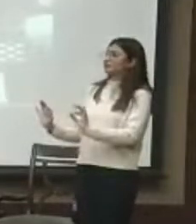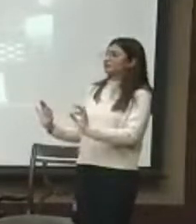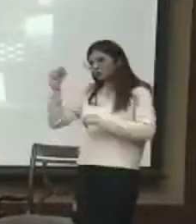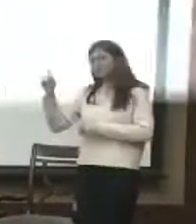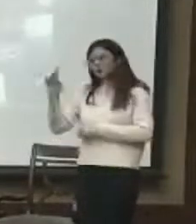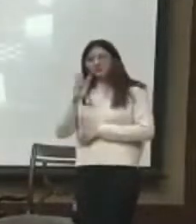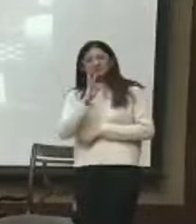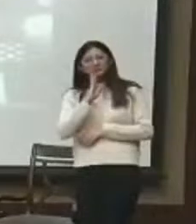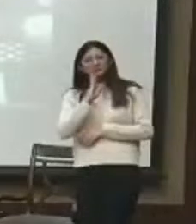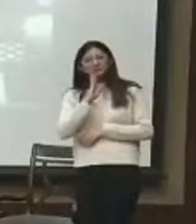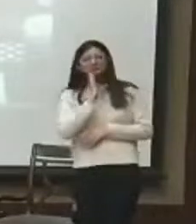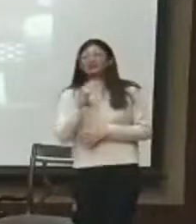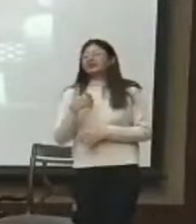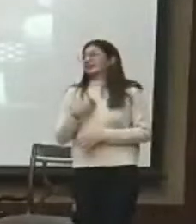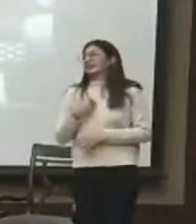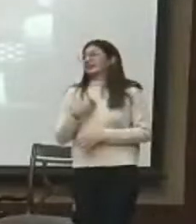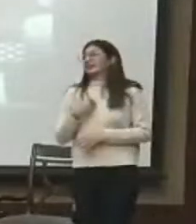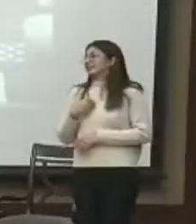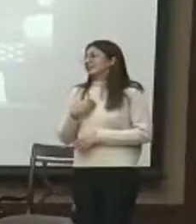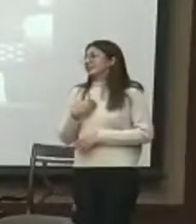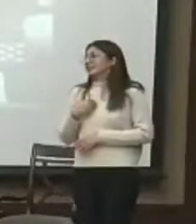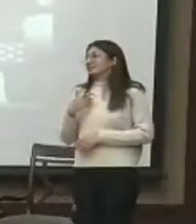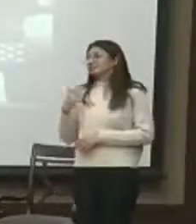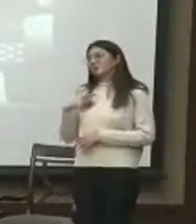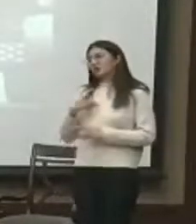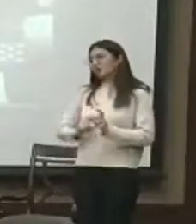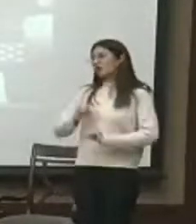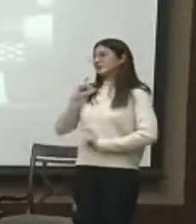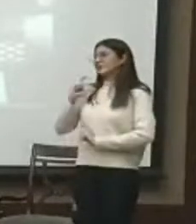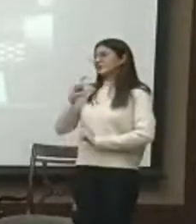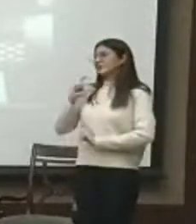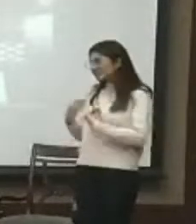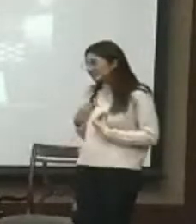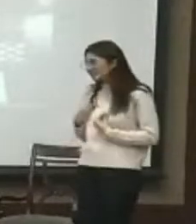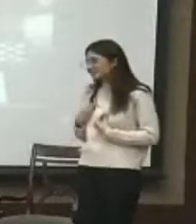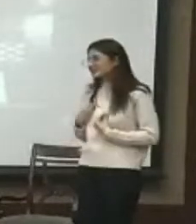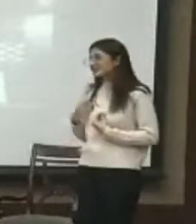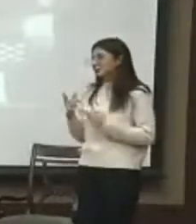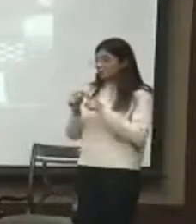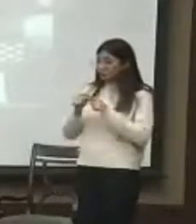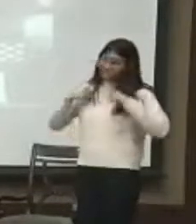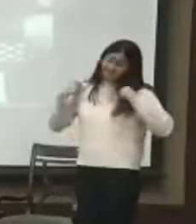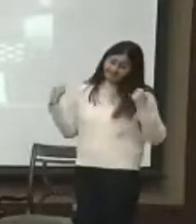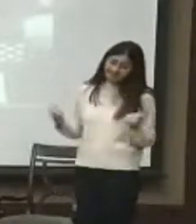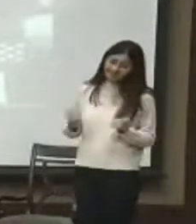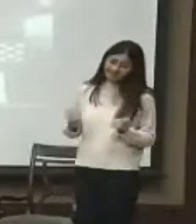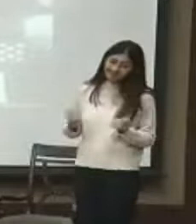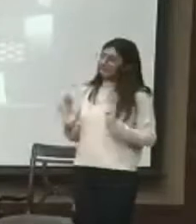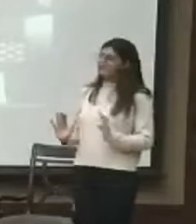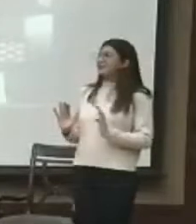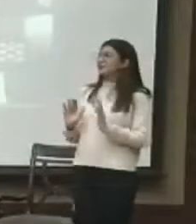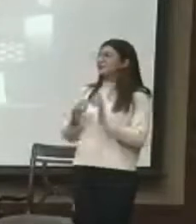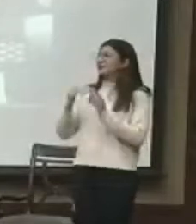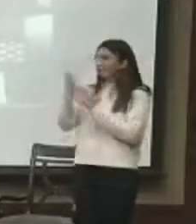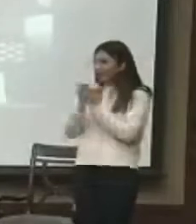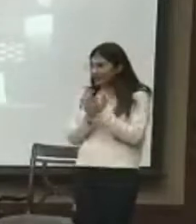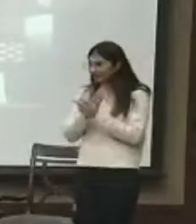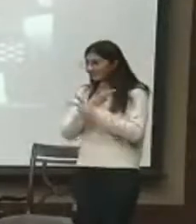speak, and you give us confidence and to do what we do in terms of events.